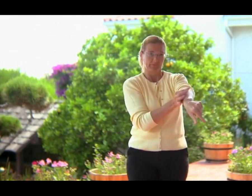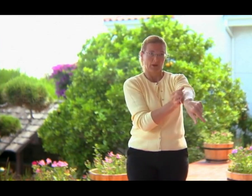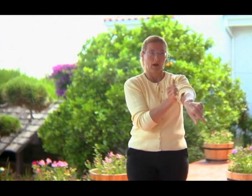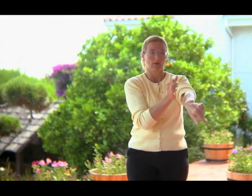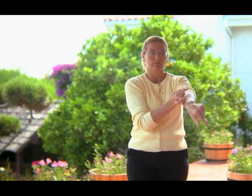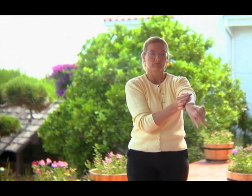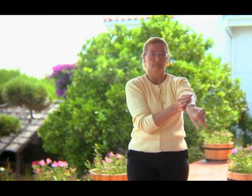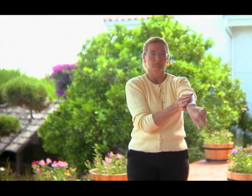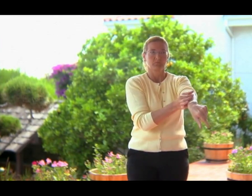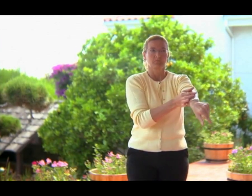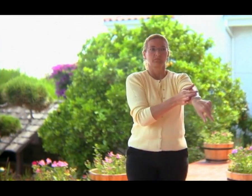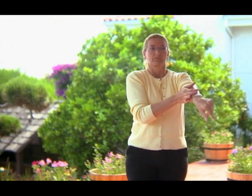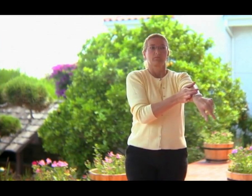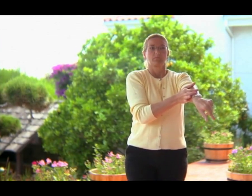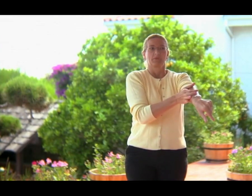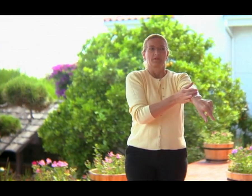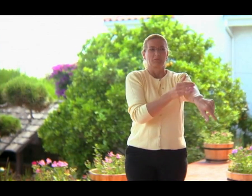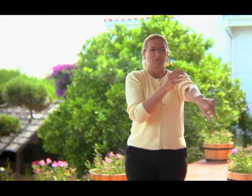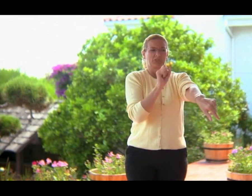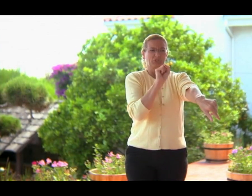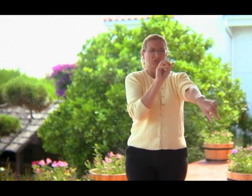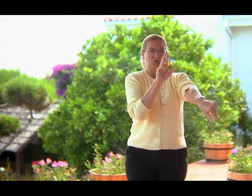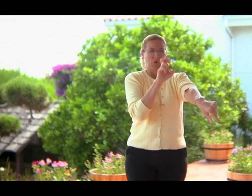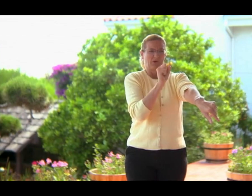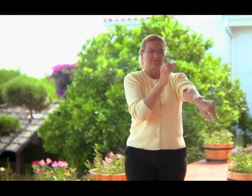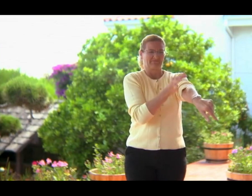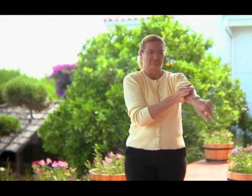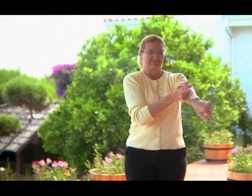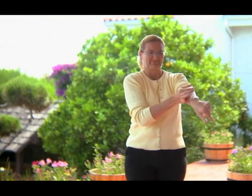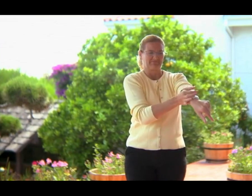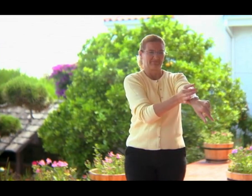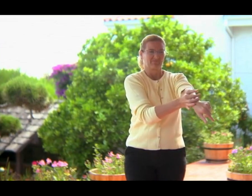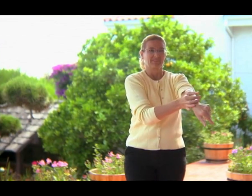but can grow very big and cause big sores on your skin that do not heal.